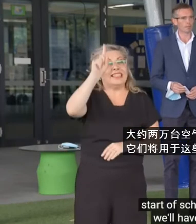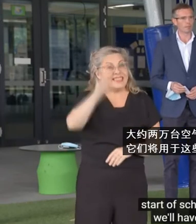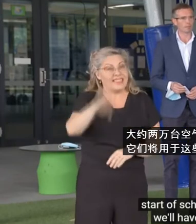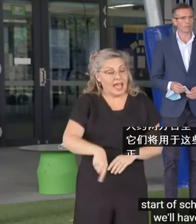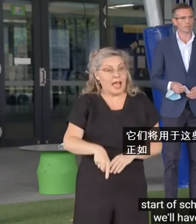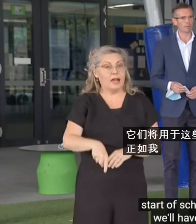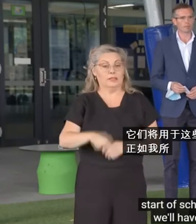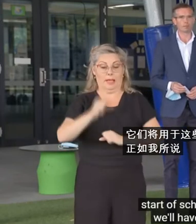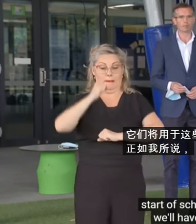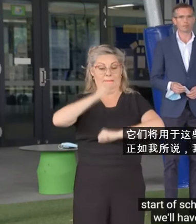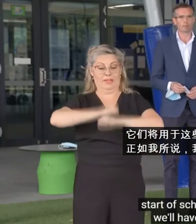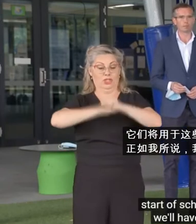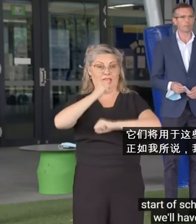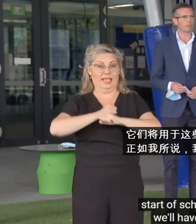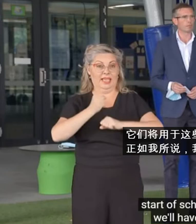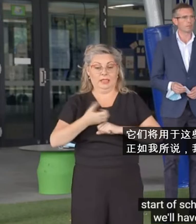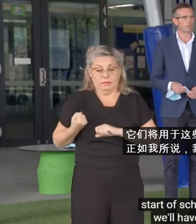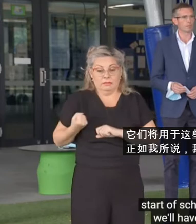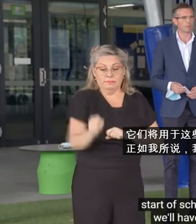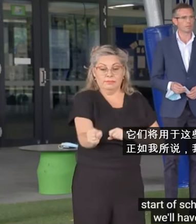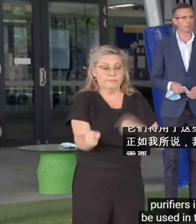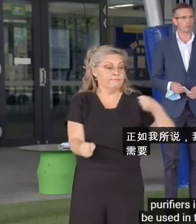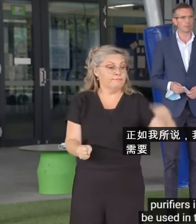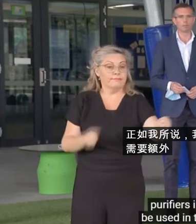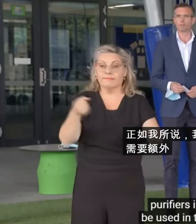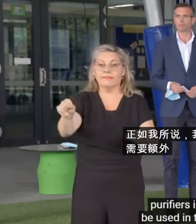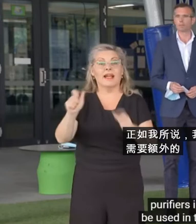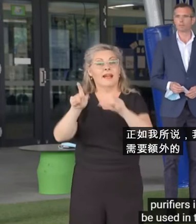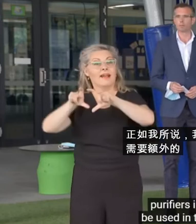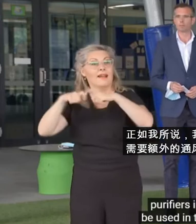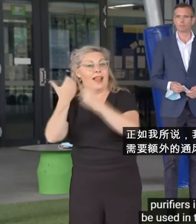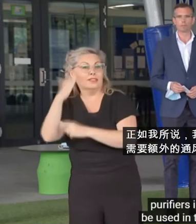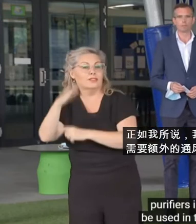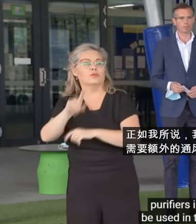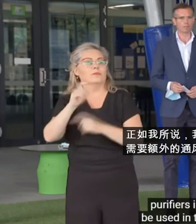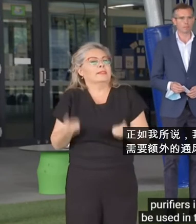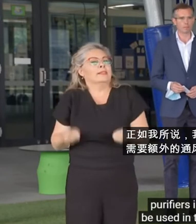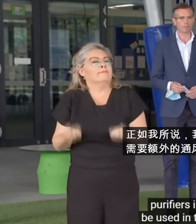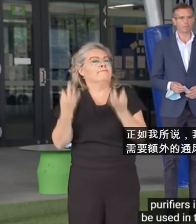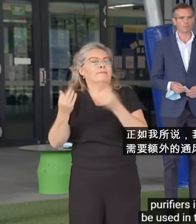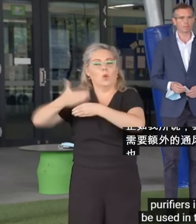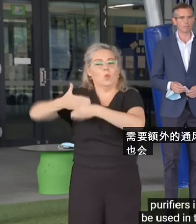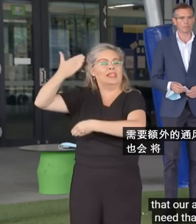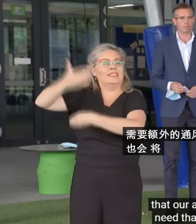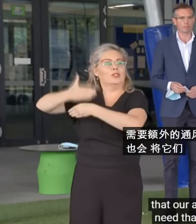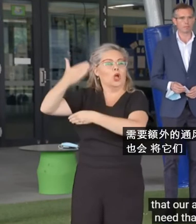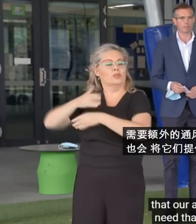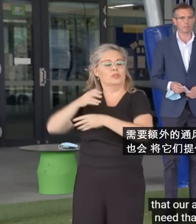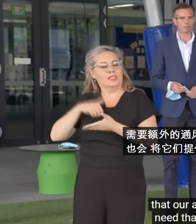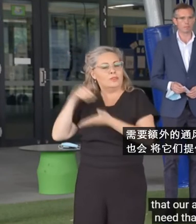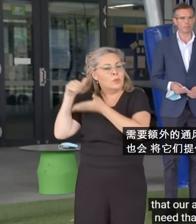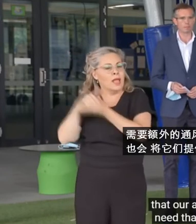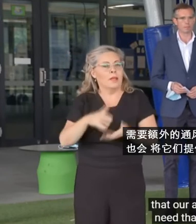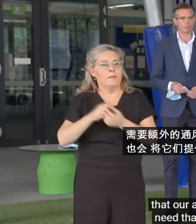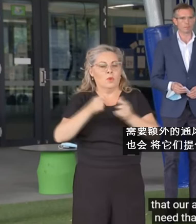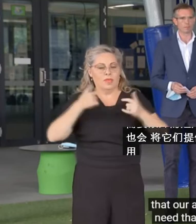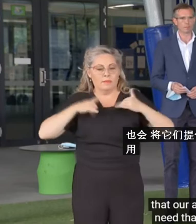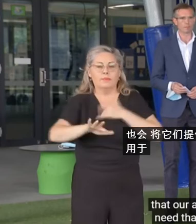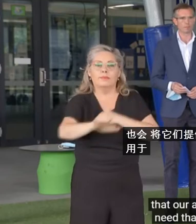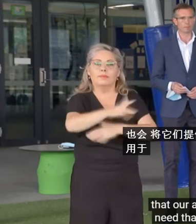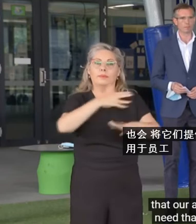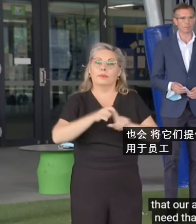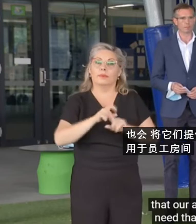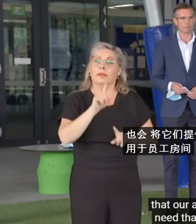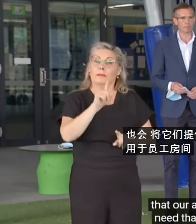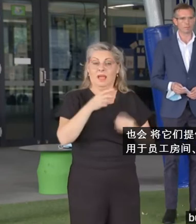used in those areas, as I said, that our audit has identified need that extra ventilation, but we'll also provide them to principals to use